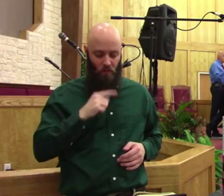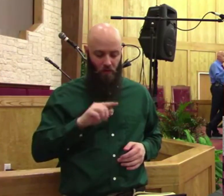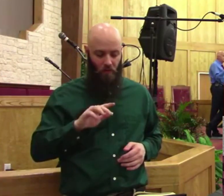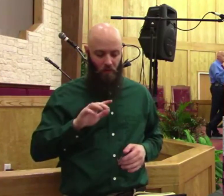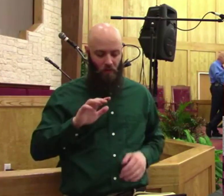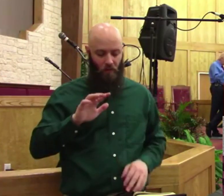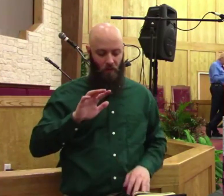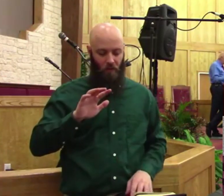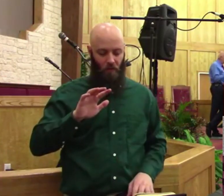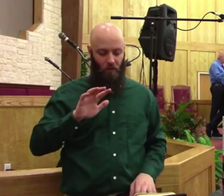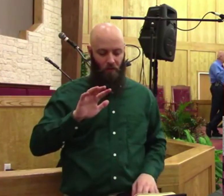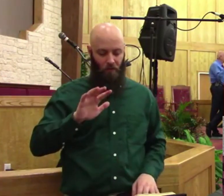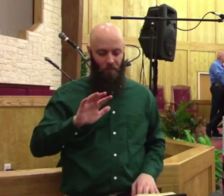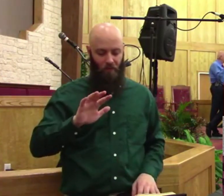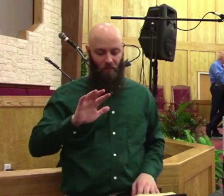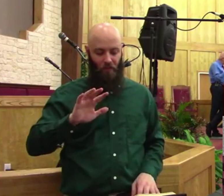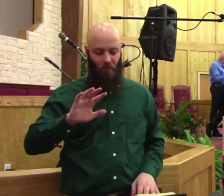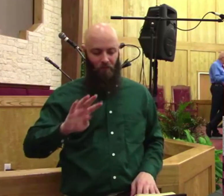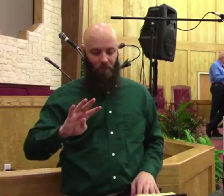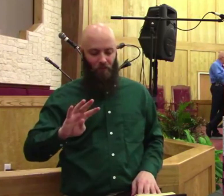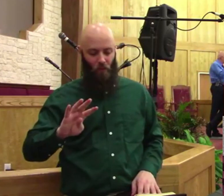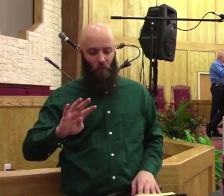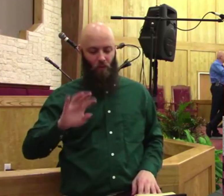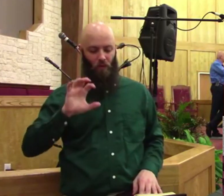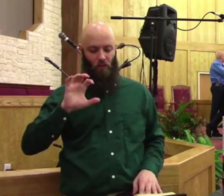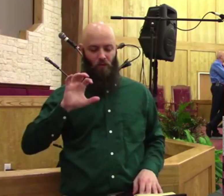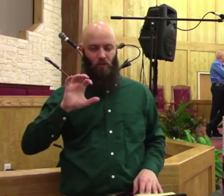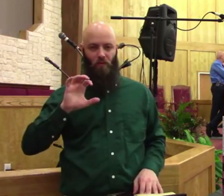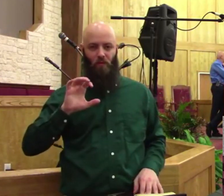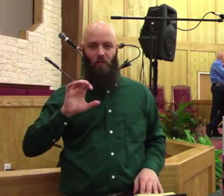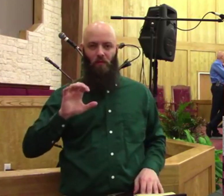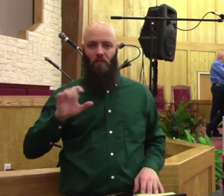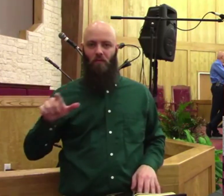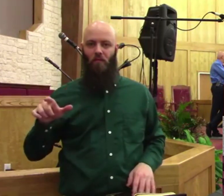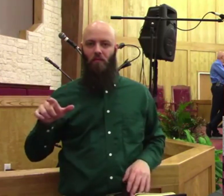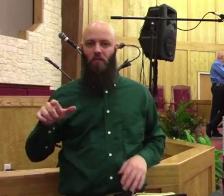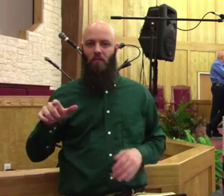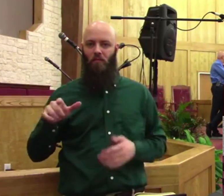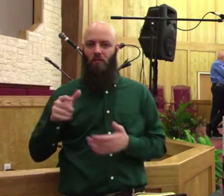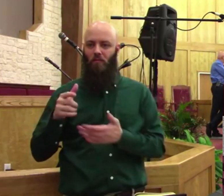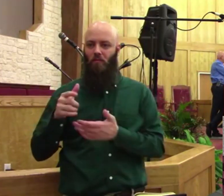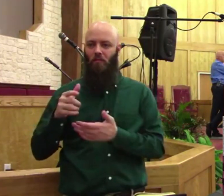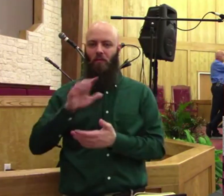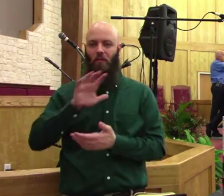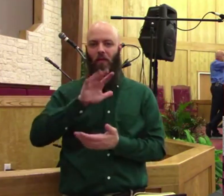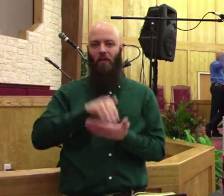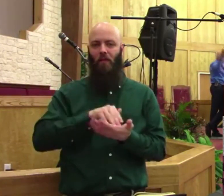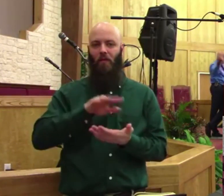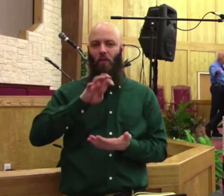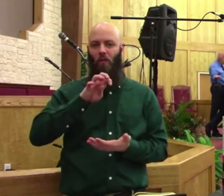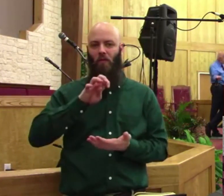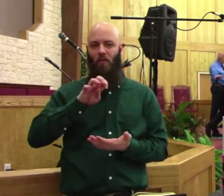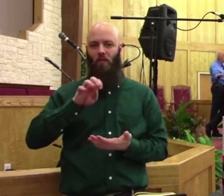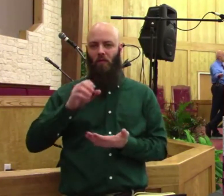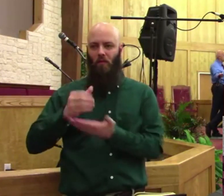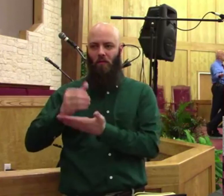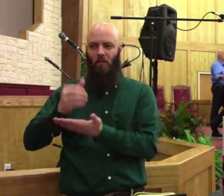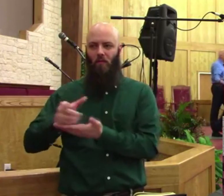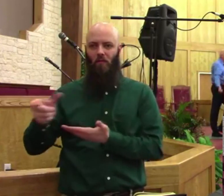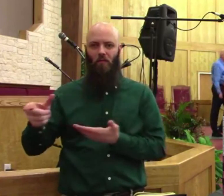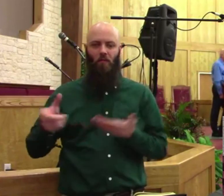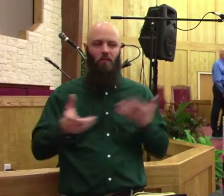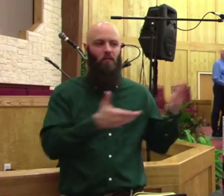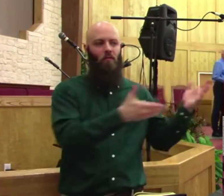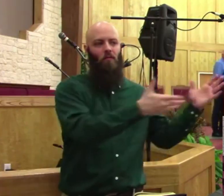5,400 vessels from the temple stored in Babylon that they brought back.